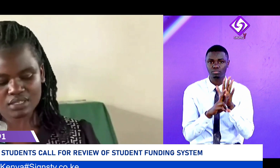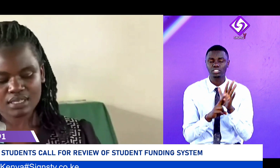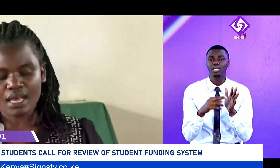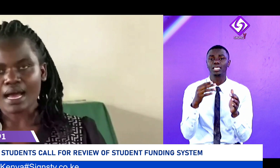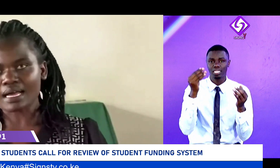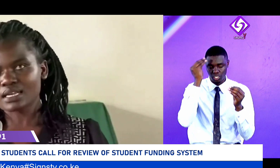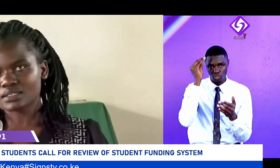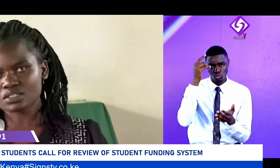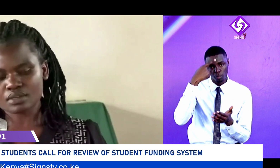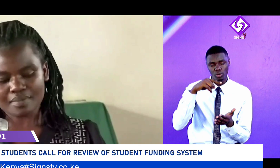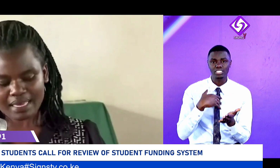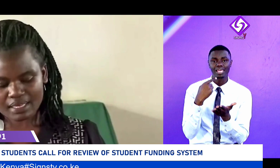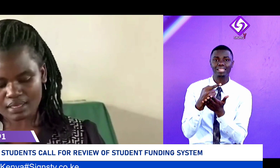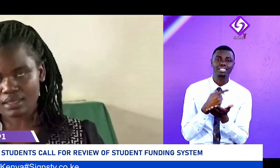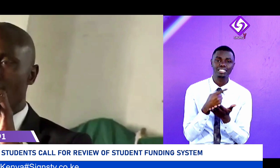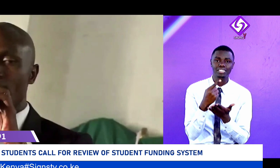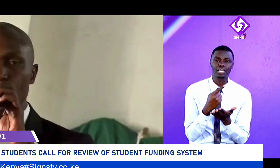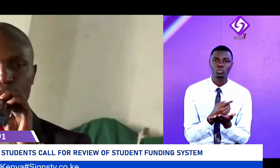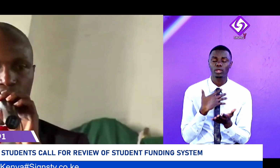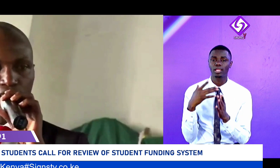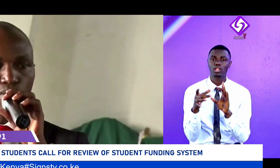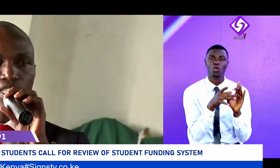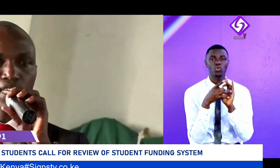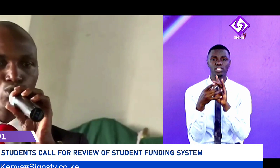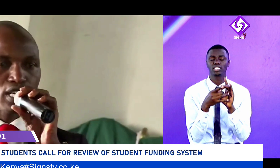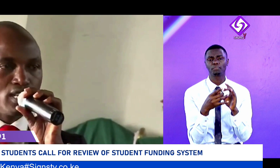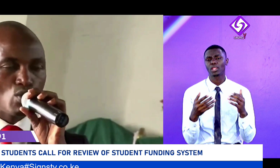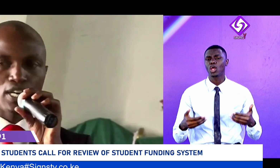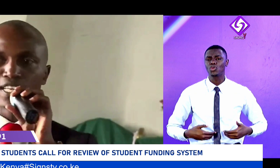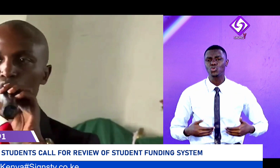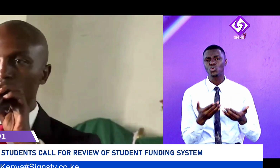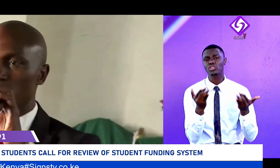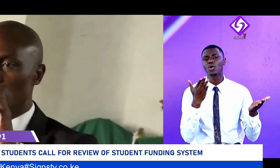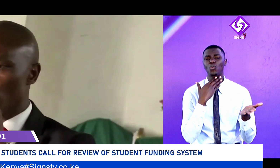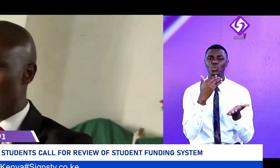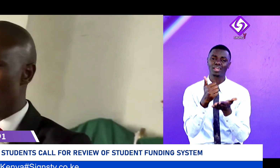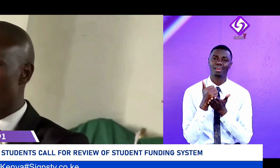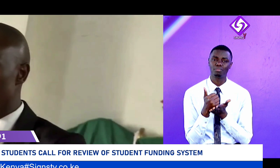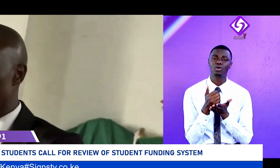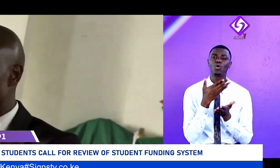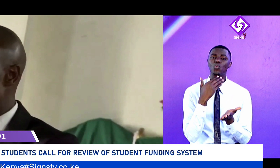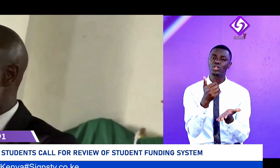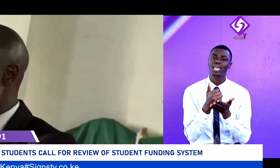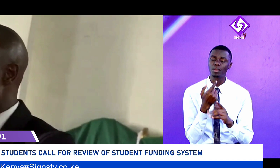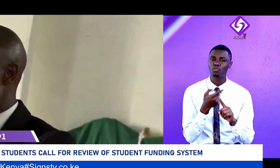discussions and decision making. Hawa vijana wanataka kusaidiwa, wanataka usaidizi kutoka kwa national ama